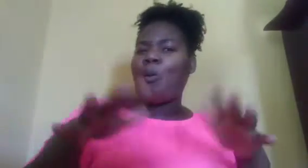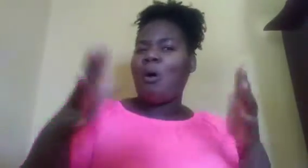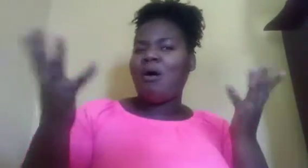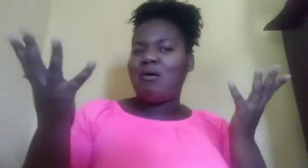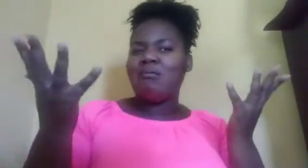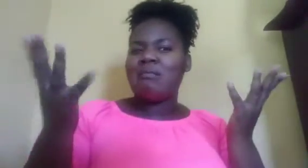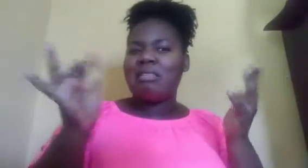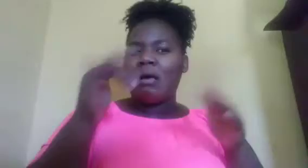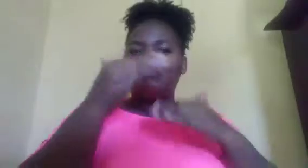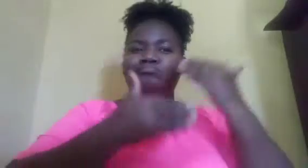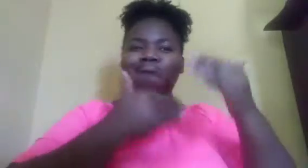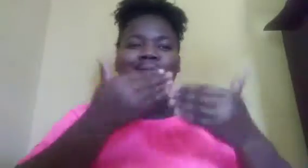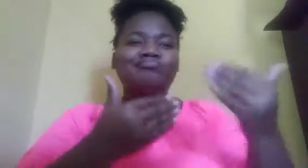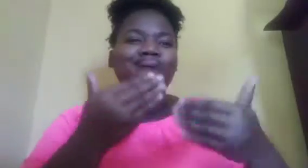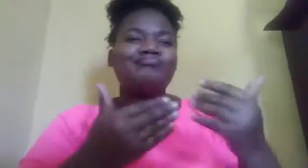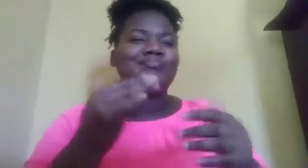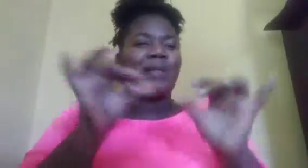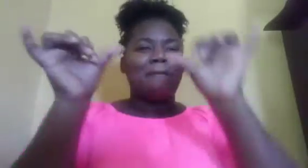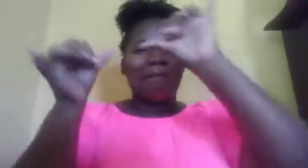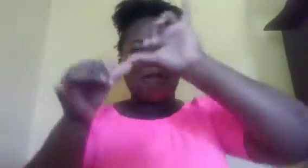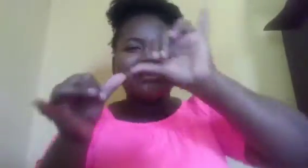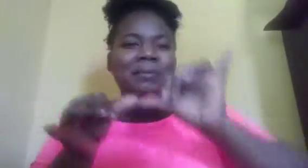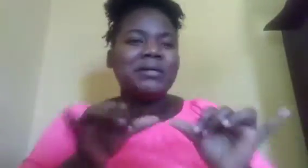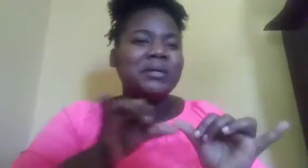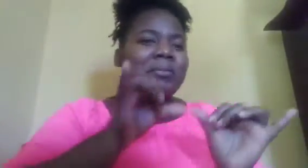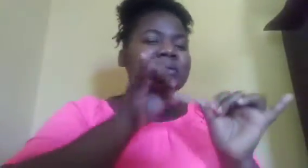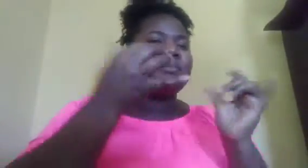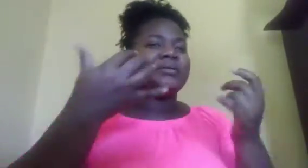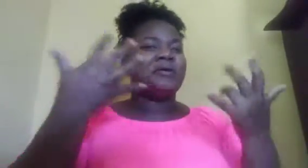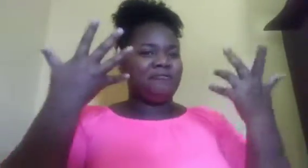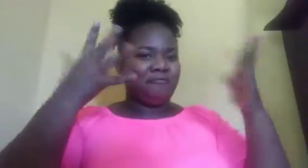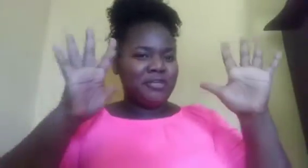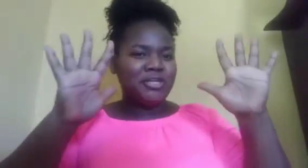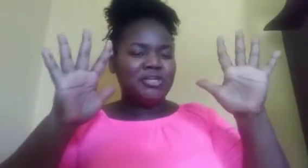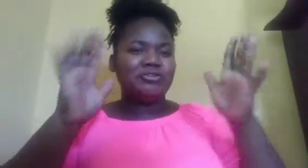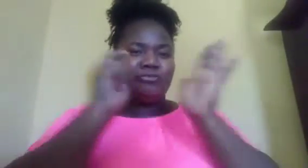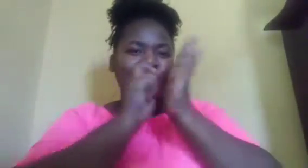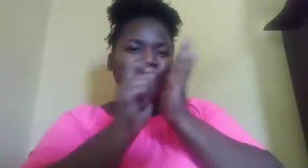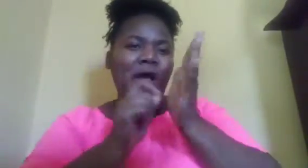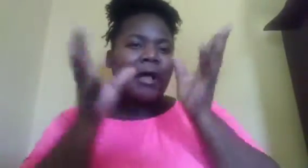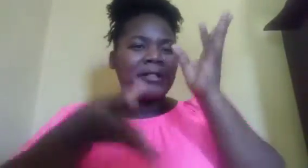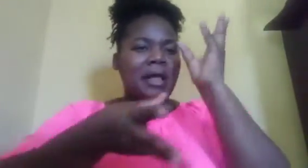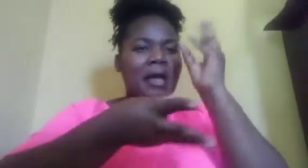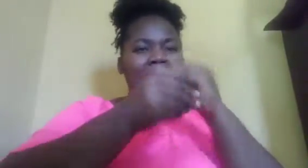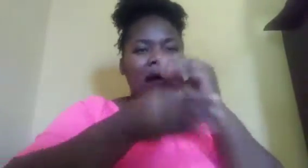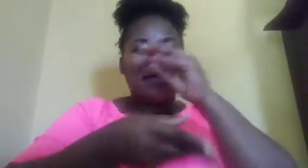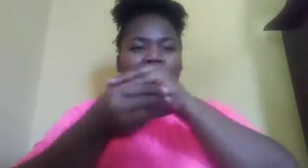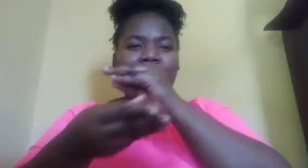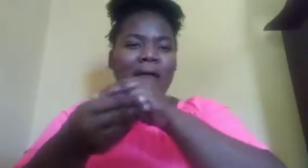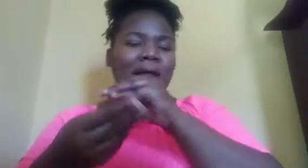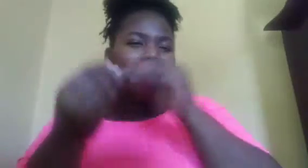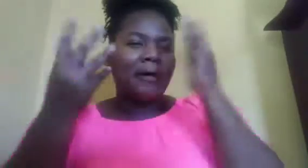Now, what is that called? That process of measuring and then you write it and then you add